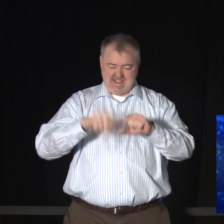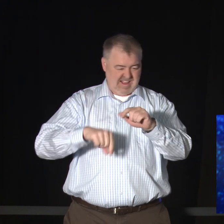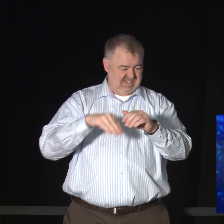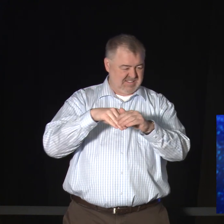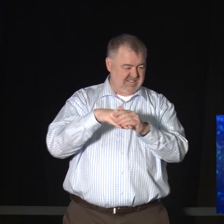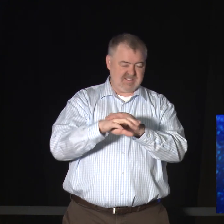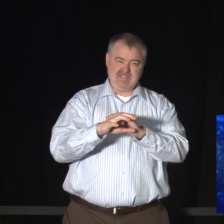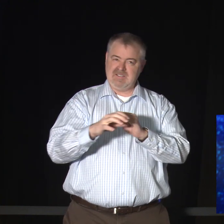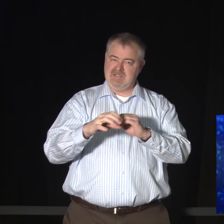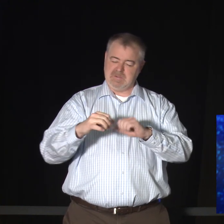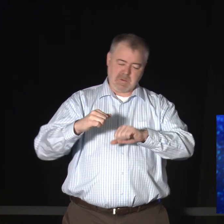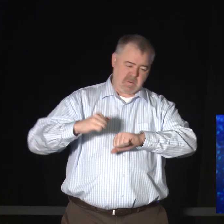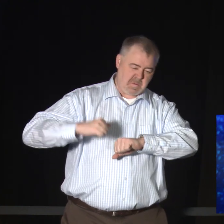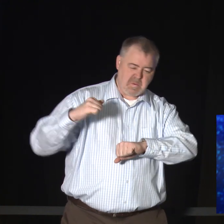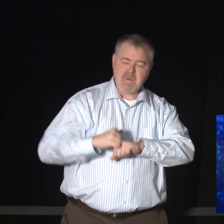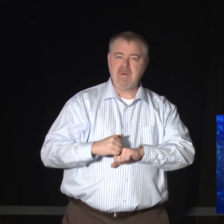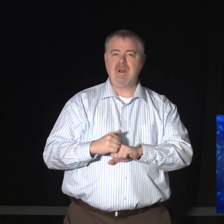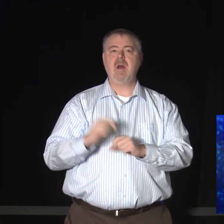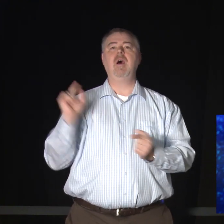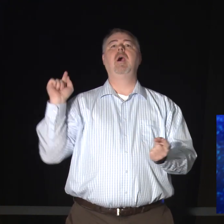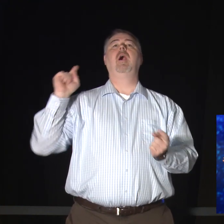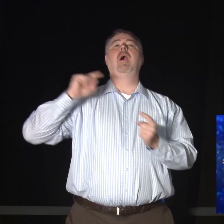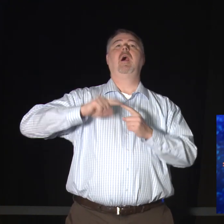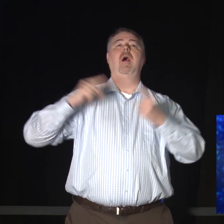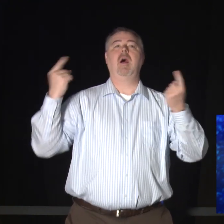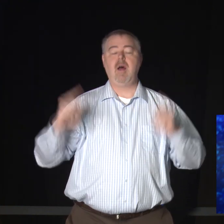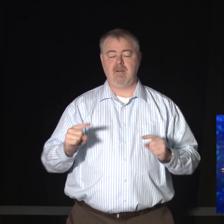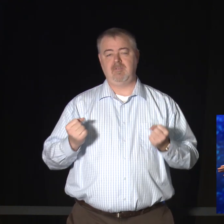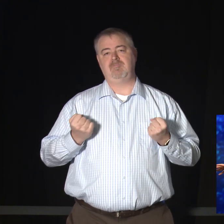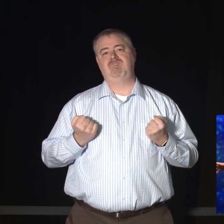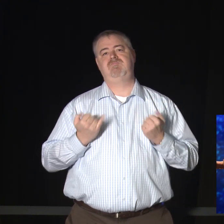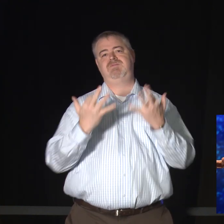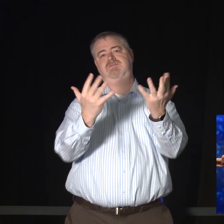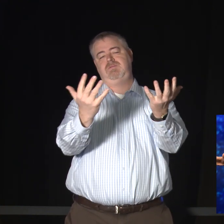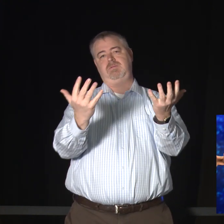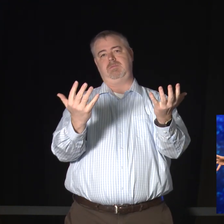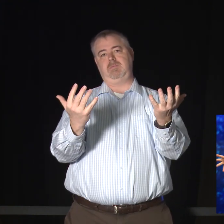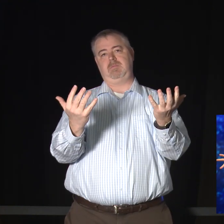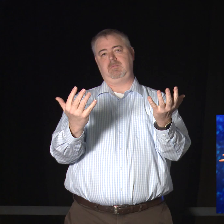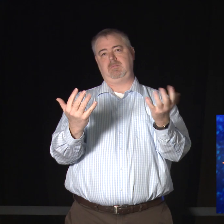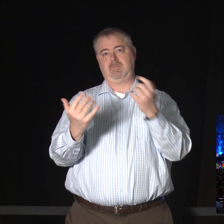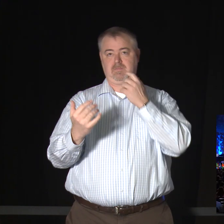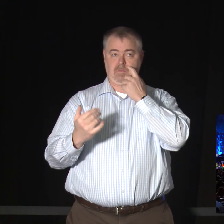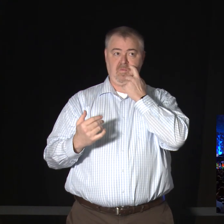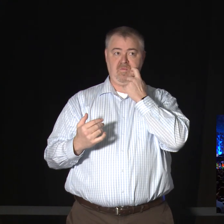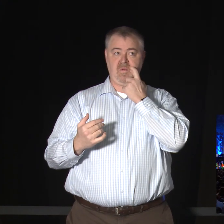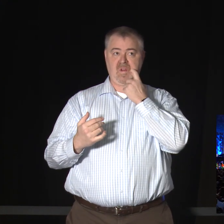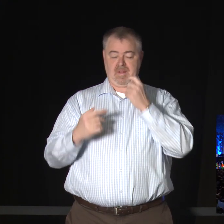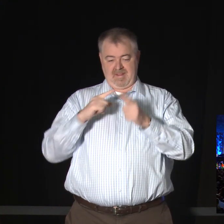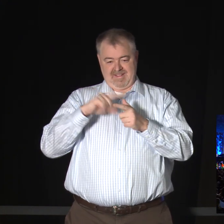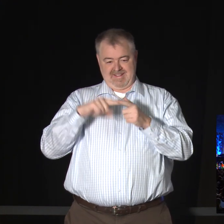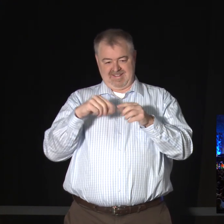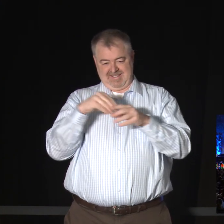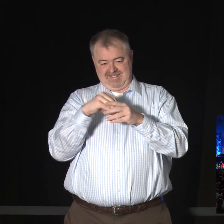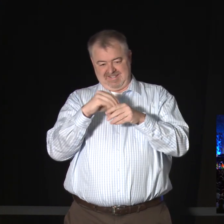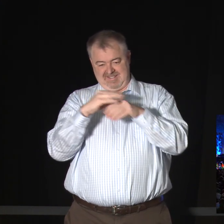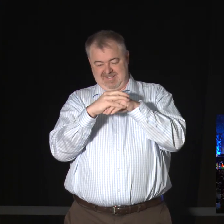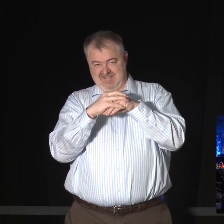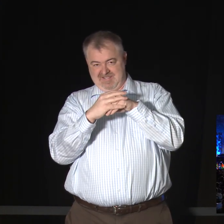into them until a fire occurs and its resin is